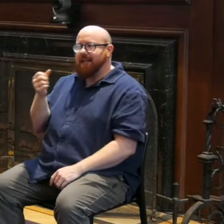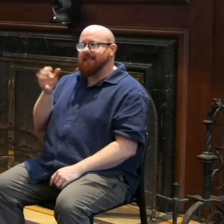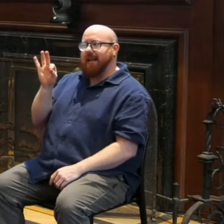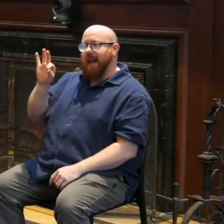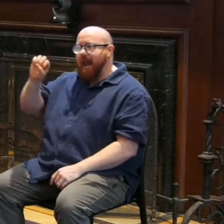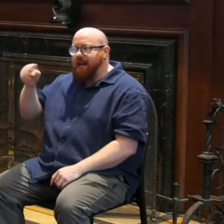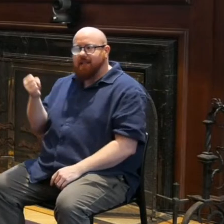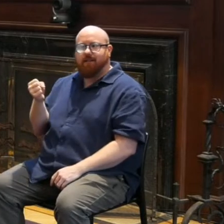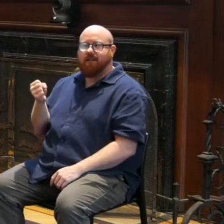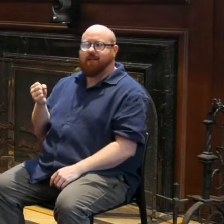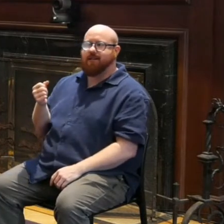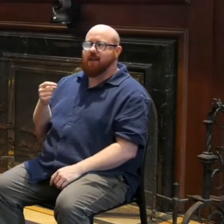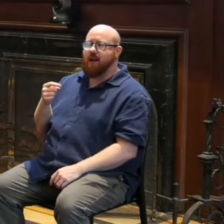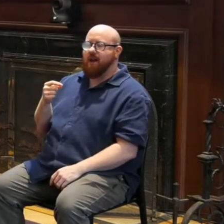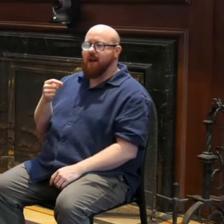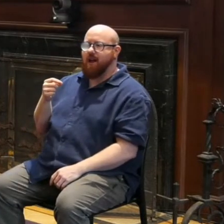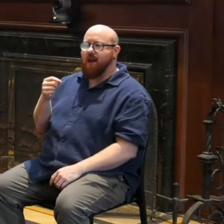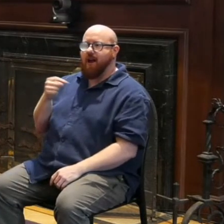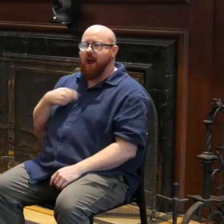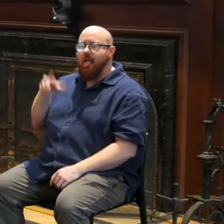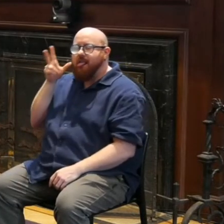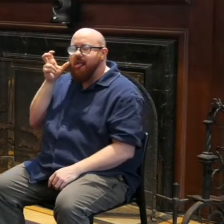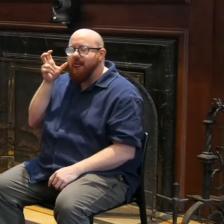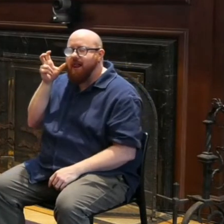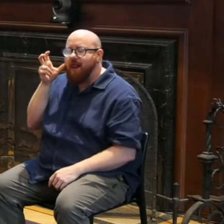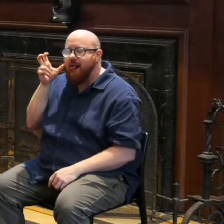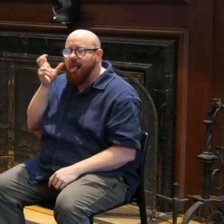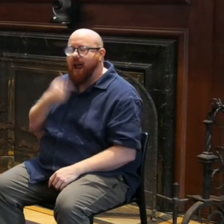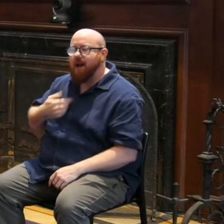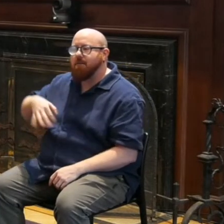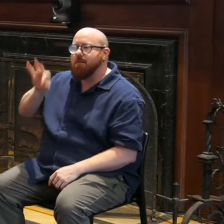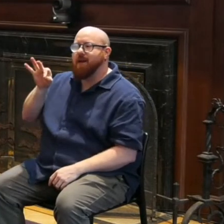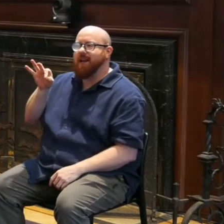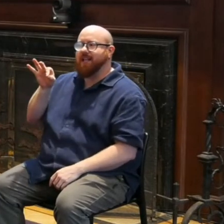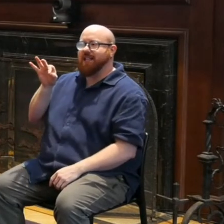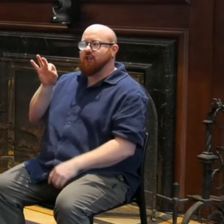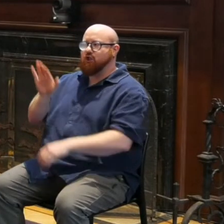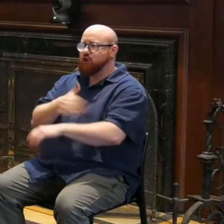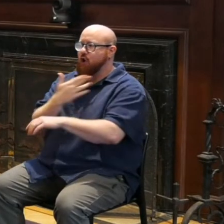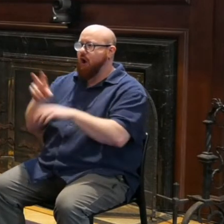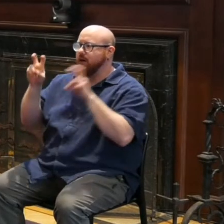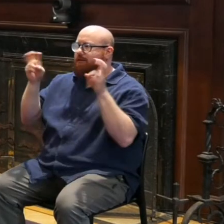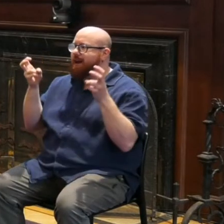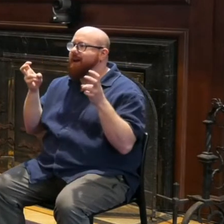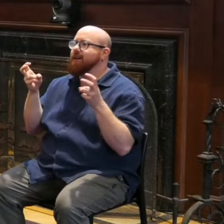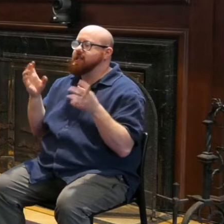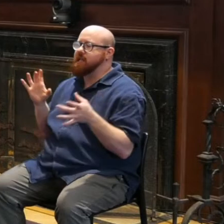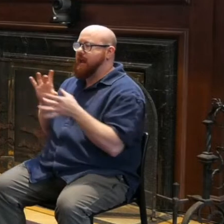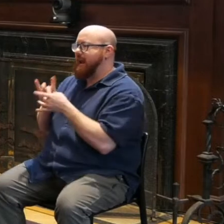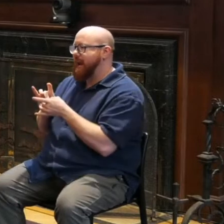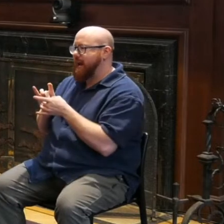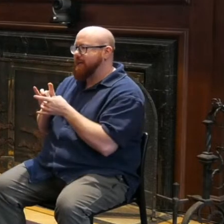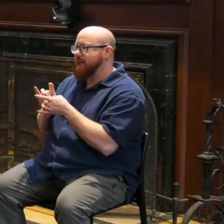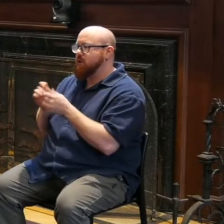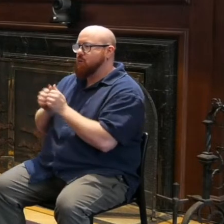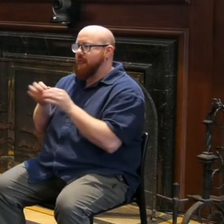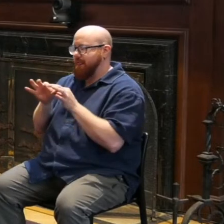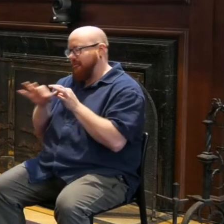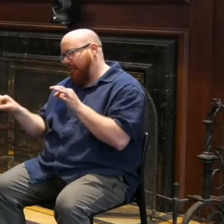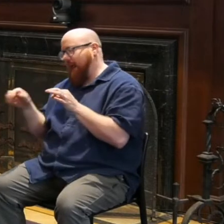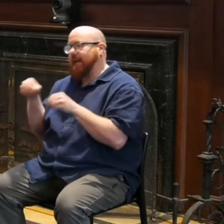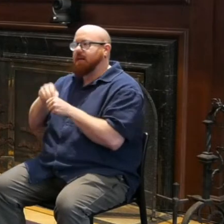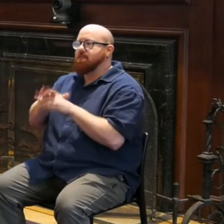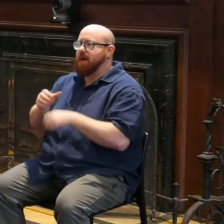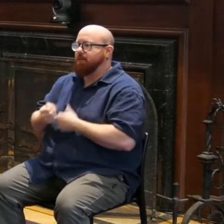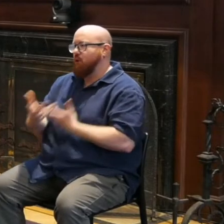through all the music of that era and I picked out song titles that resonate with certain lines in my poem.